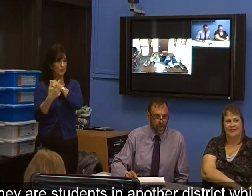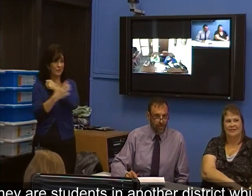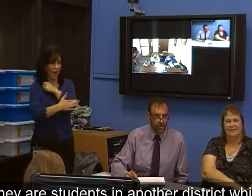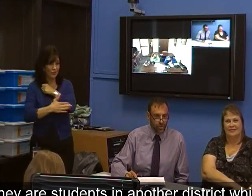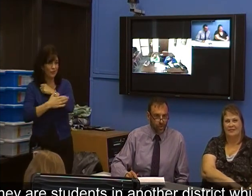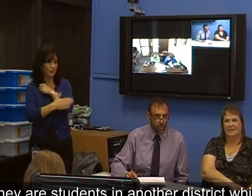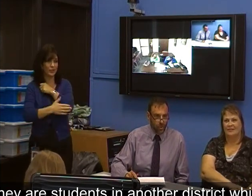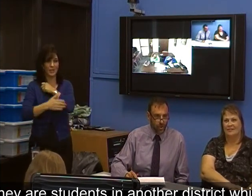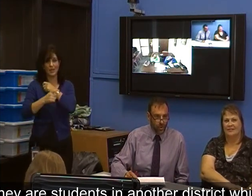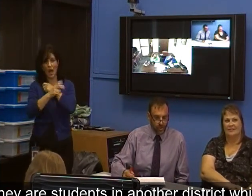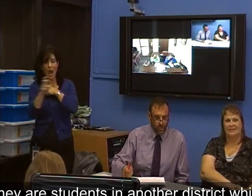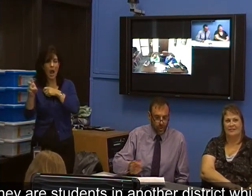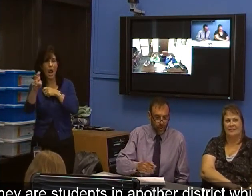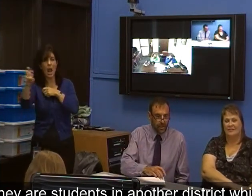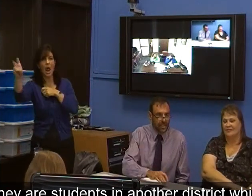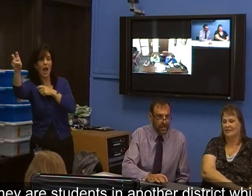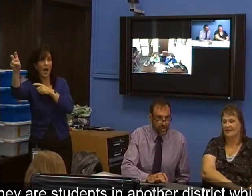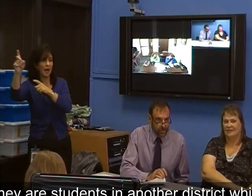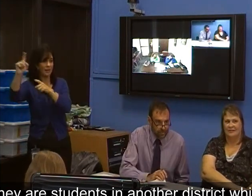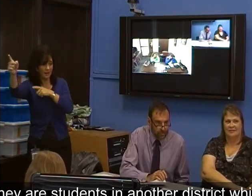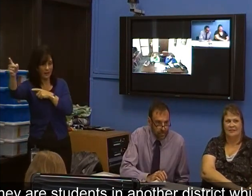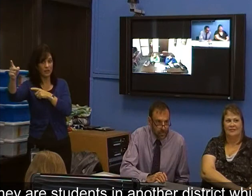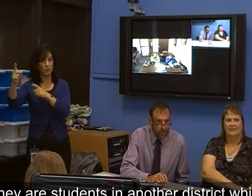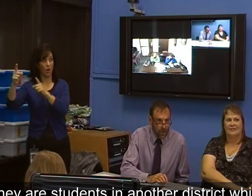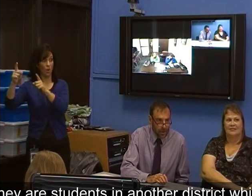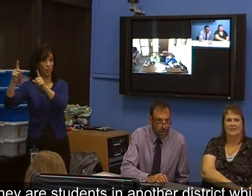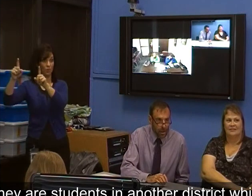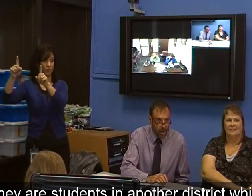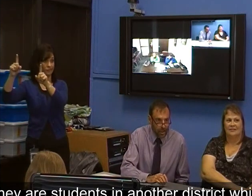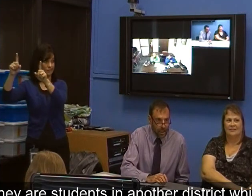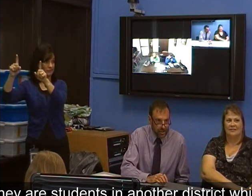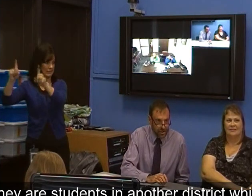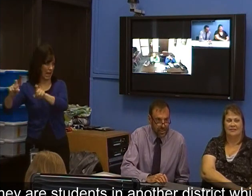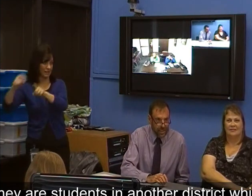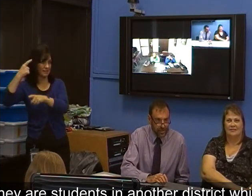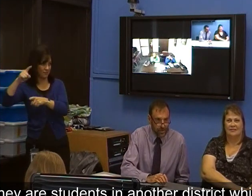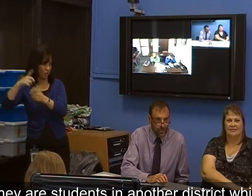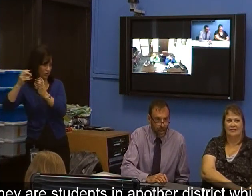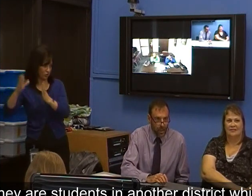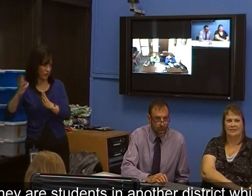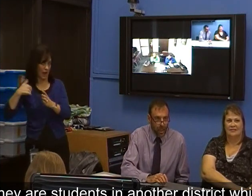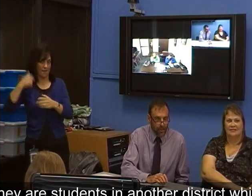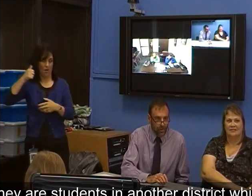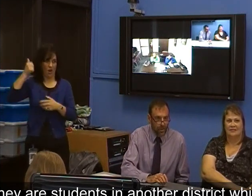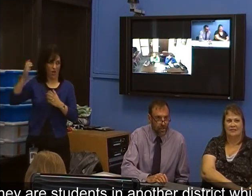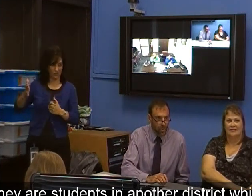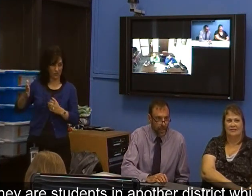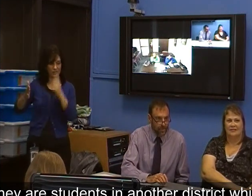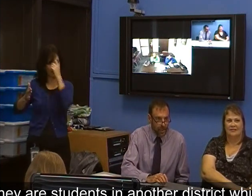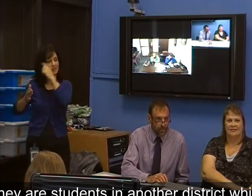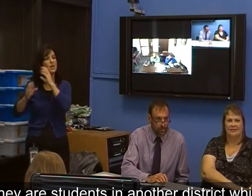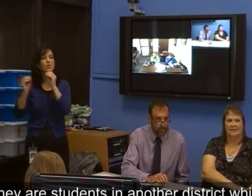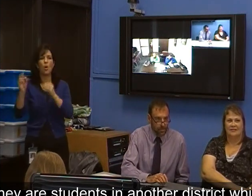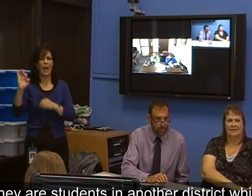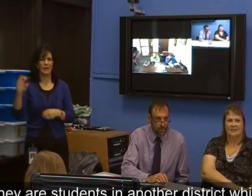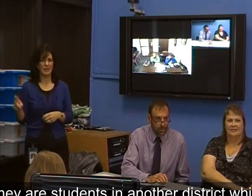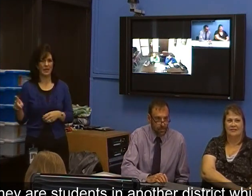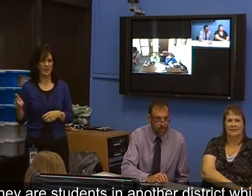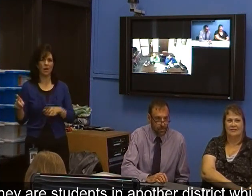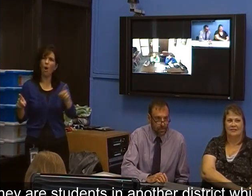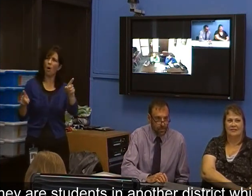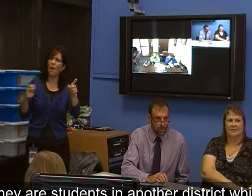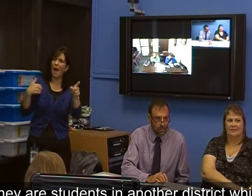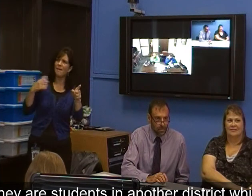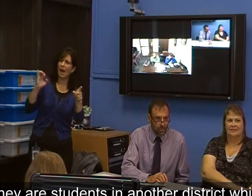and you have a student where you are doing a test. We're audiologists, audiologist test, and there is no IEP. There is an